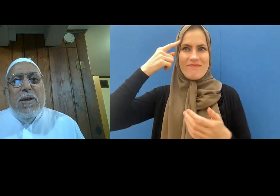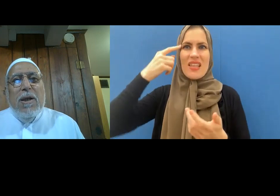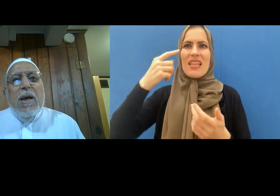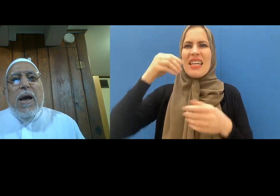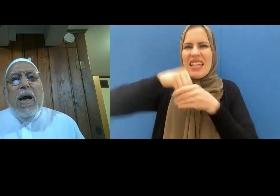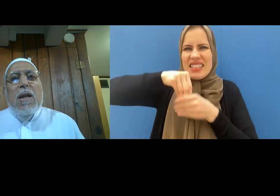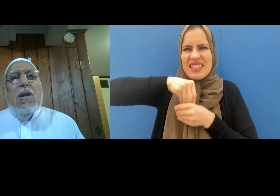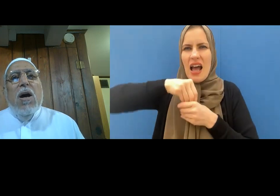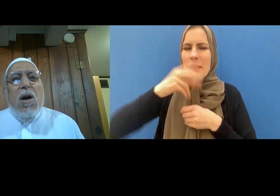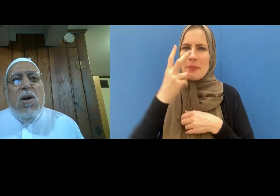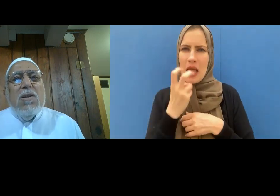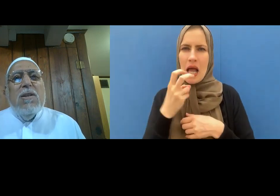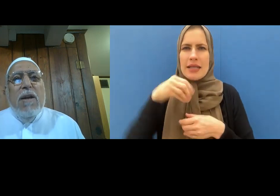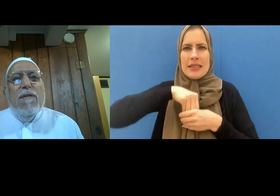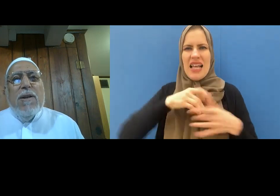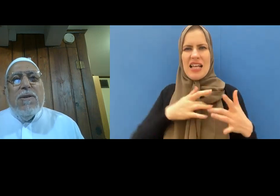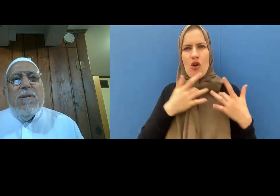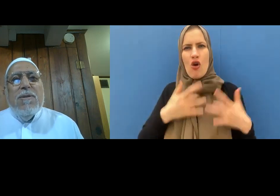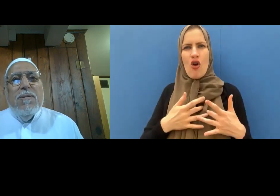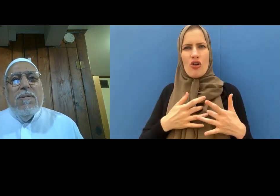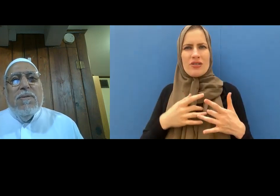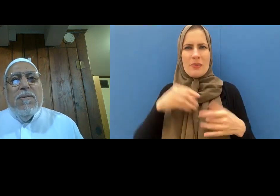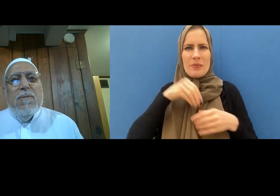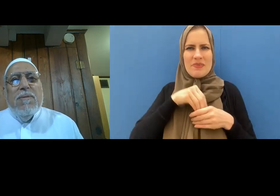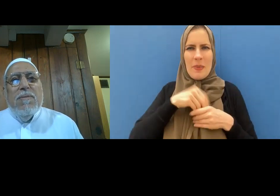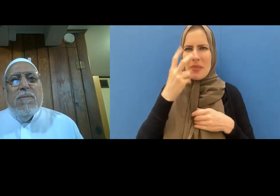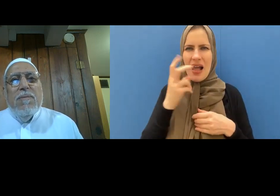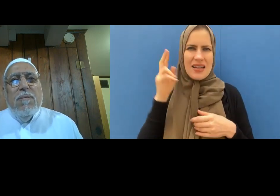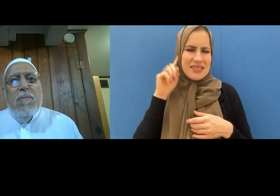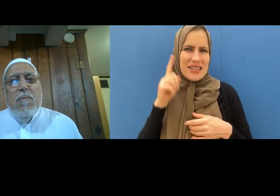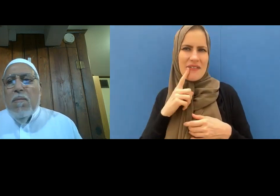blindness and the heart's deafness.